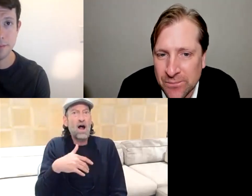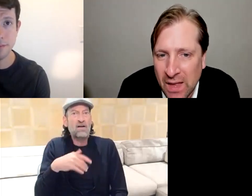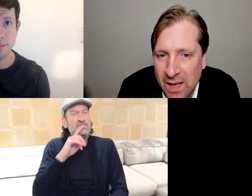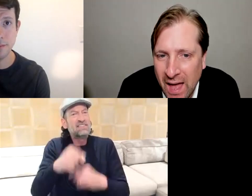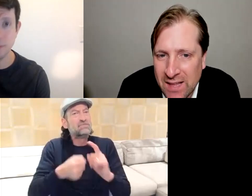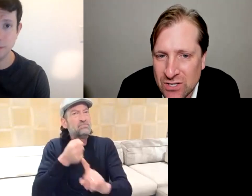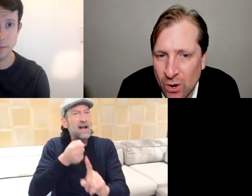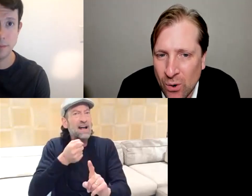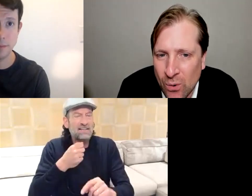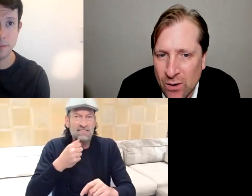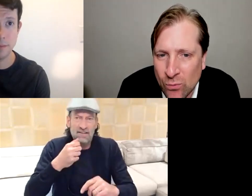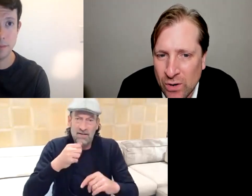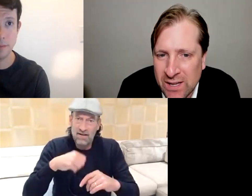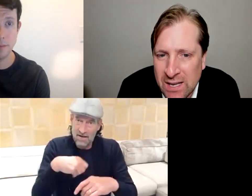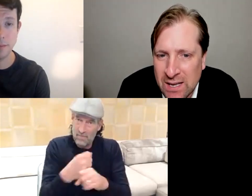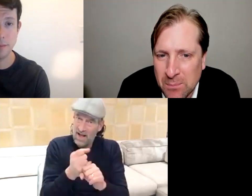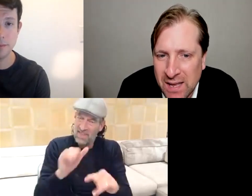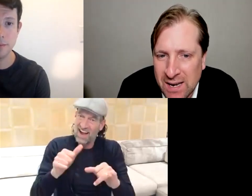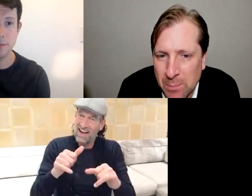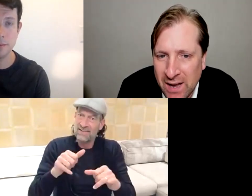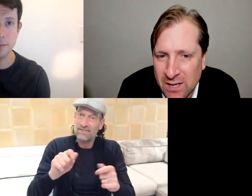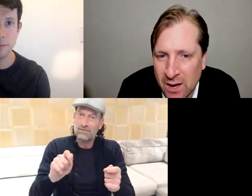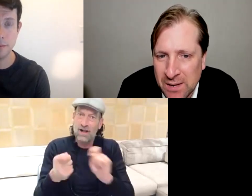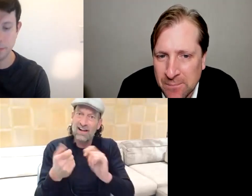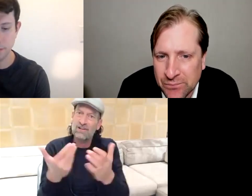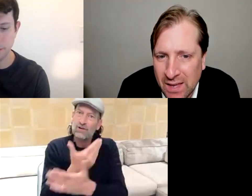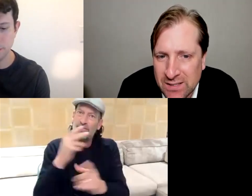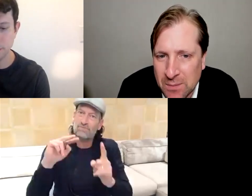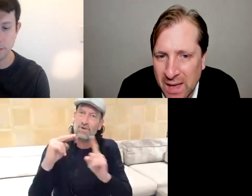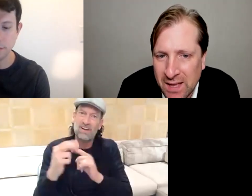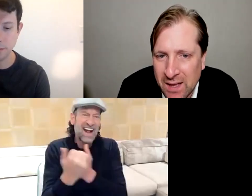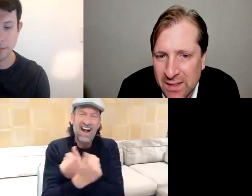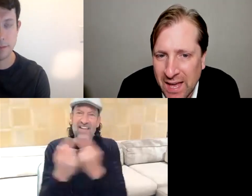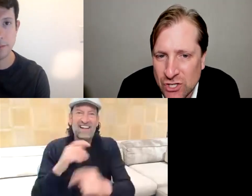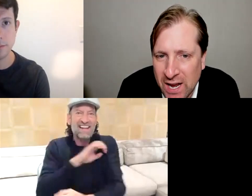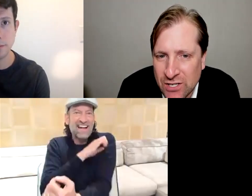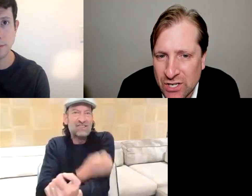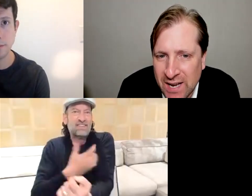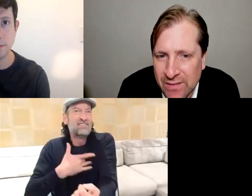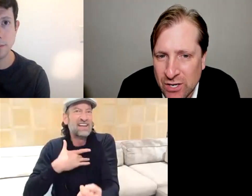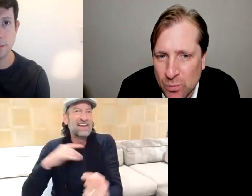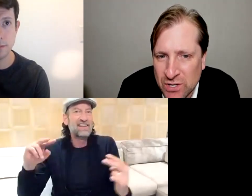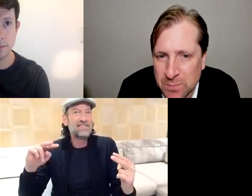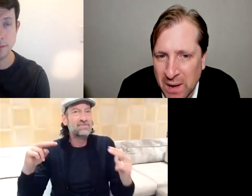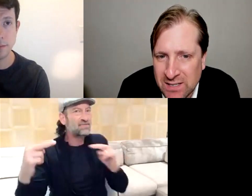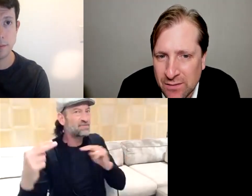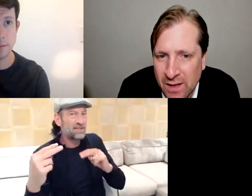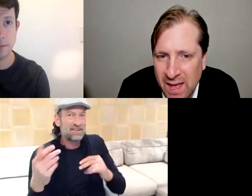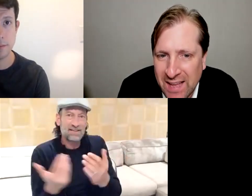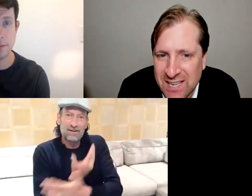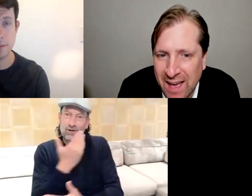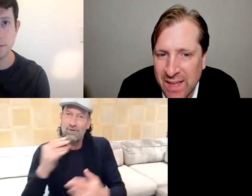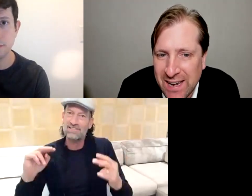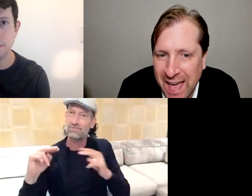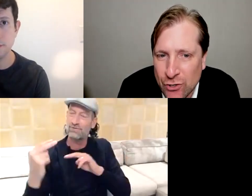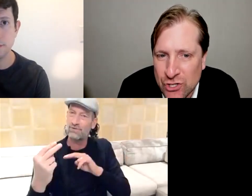felt. And so it really made an impact on me to make that change and to have that new perspective